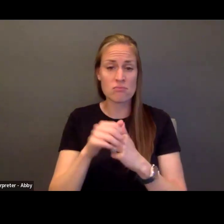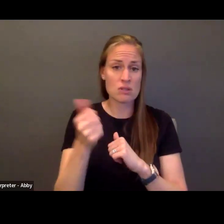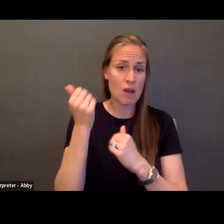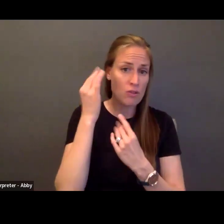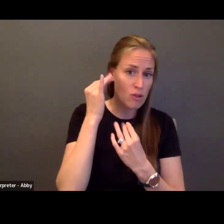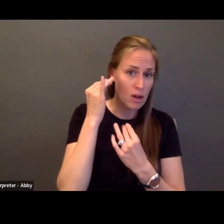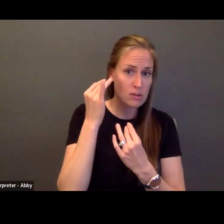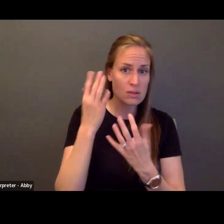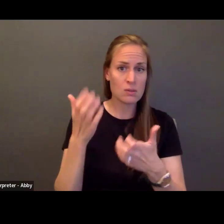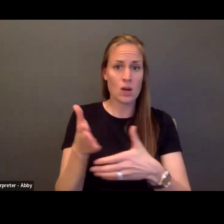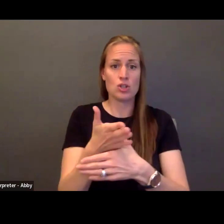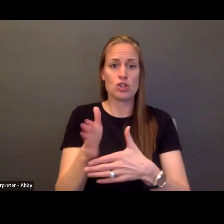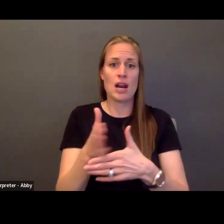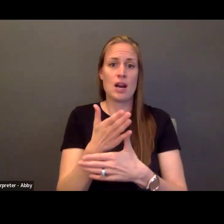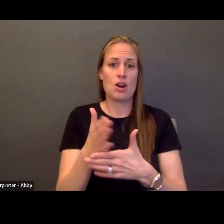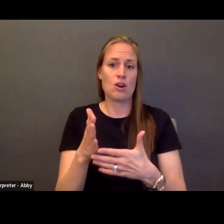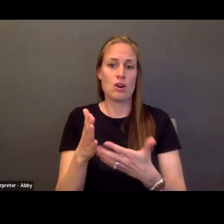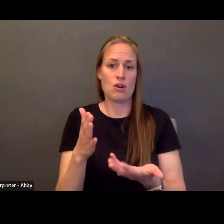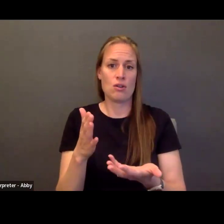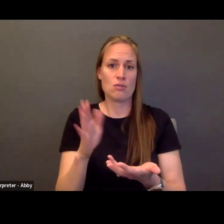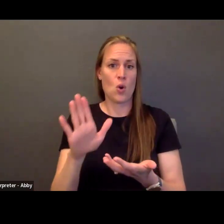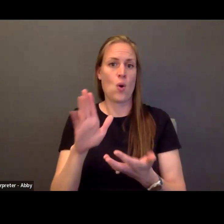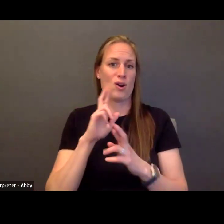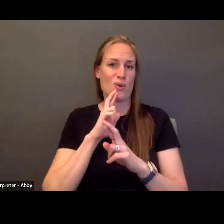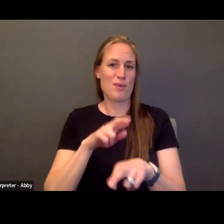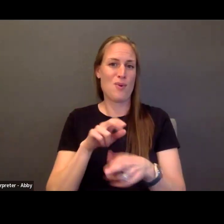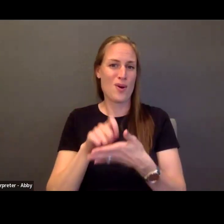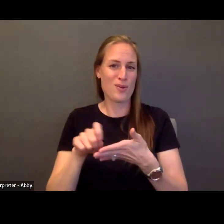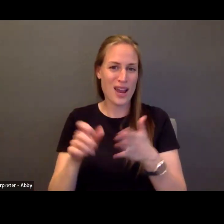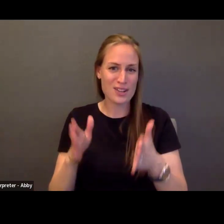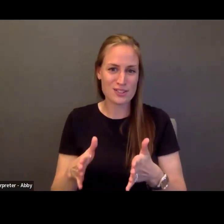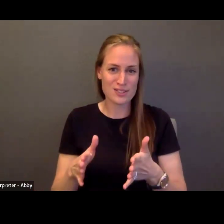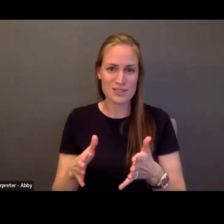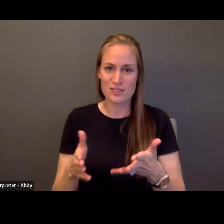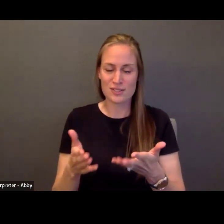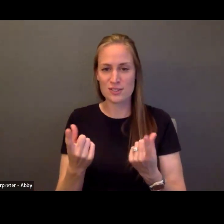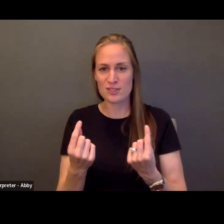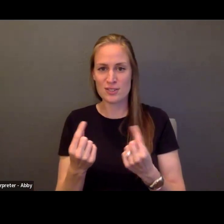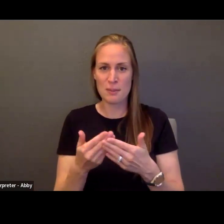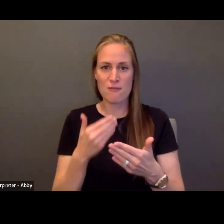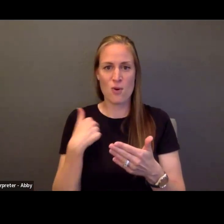give your report writers before we dive into that?